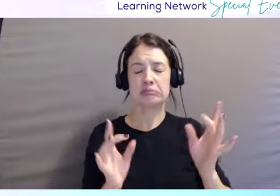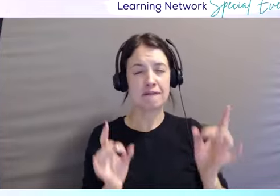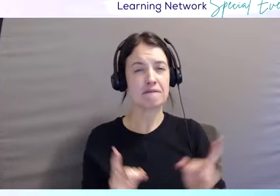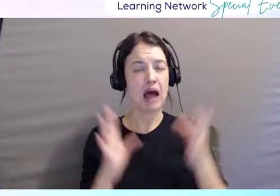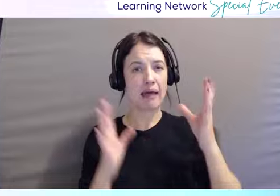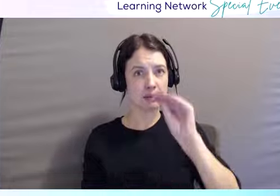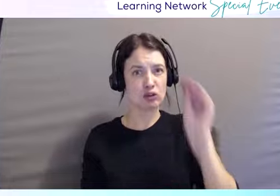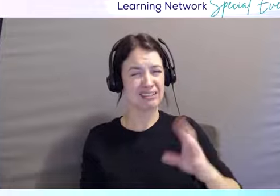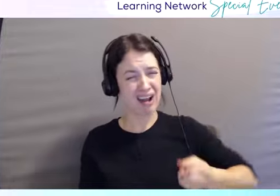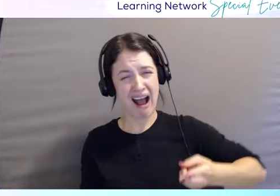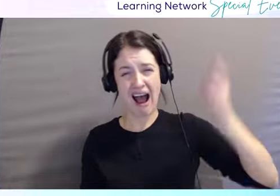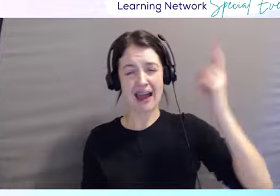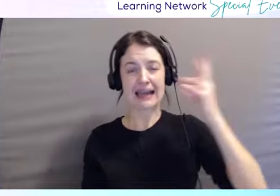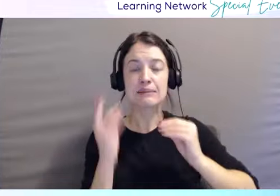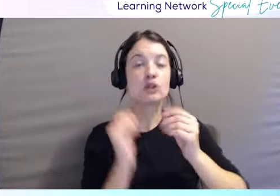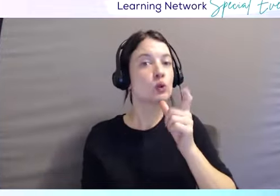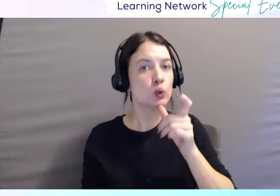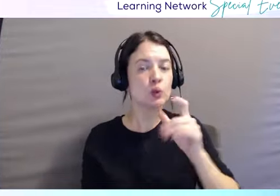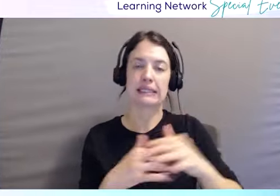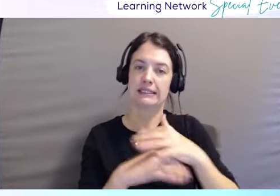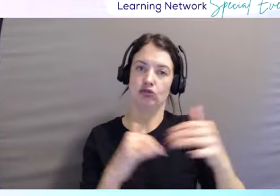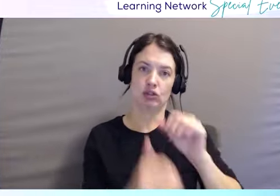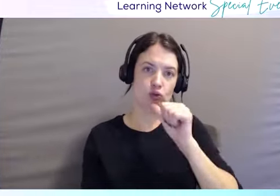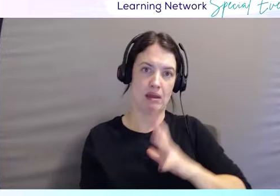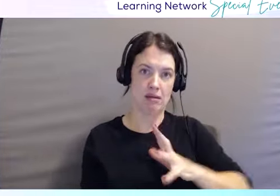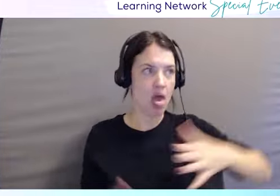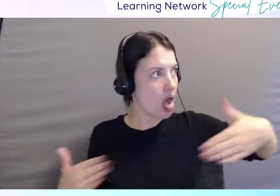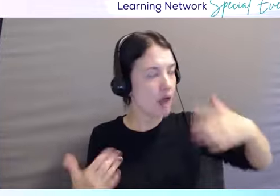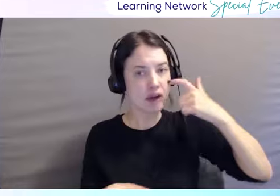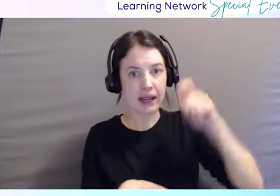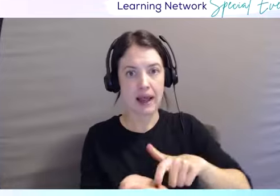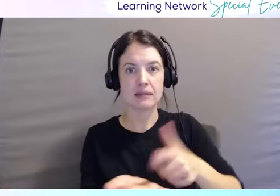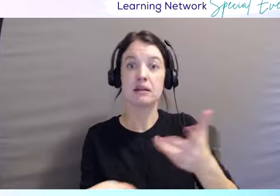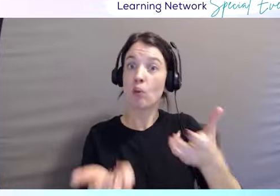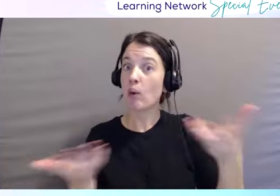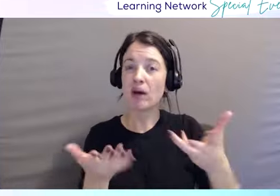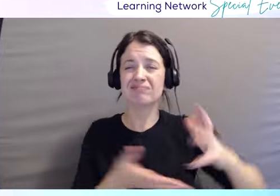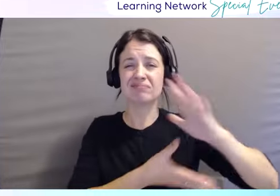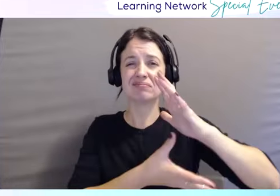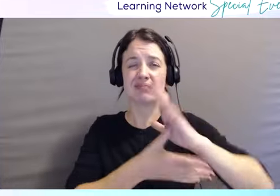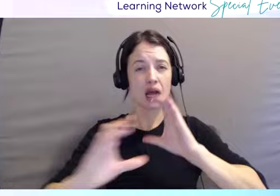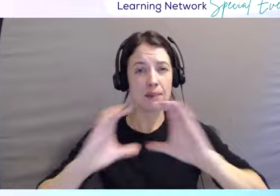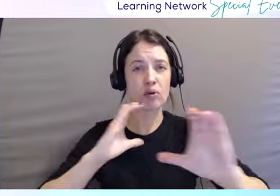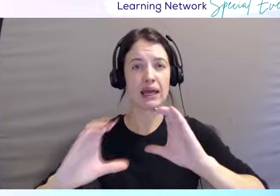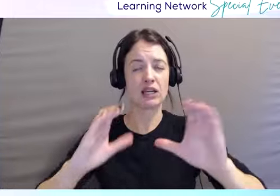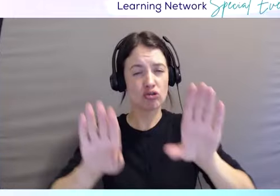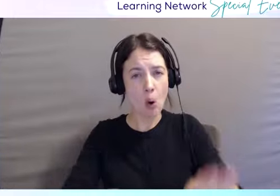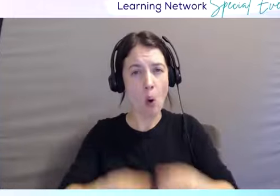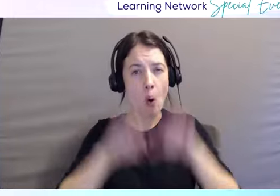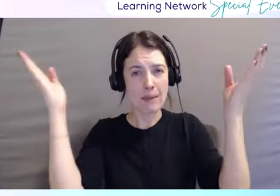women. They wanted open communication, care, links to spirituality, and the promotion